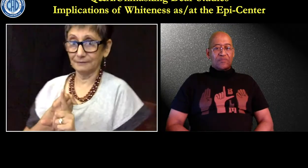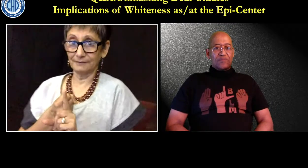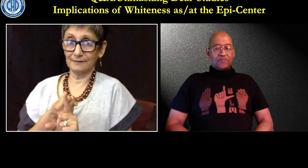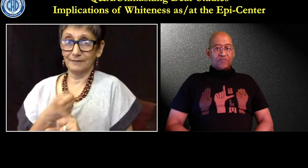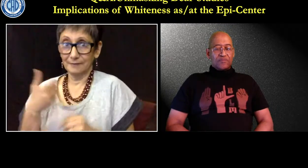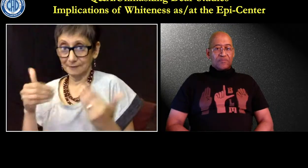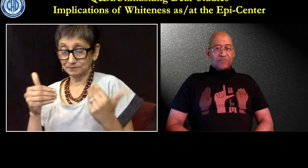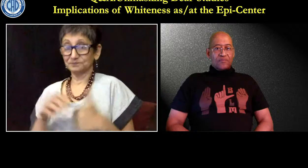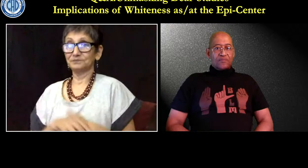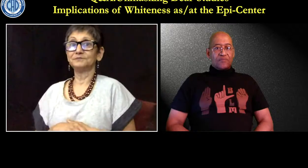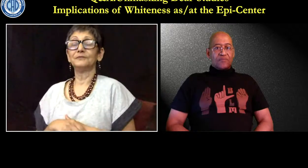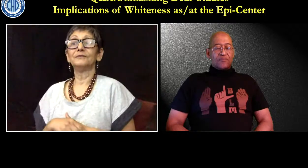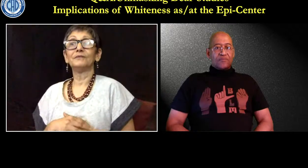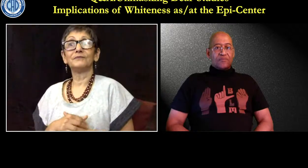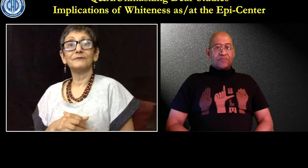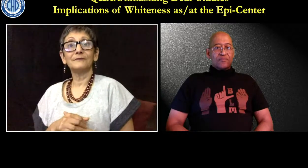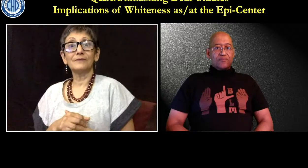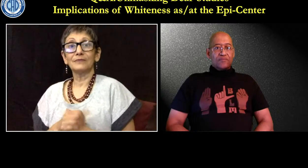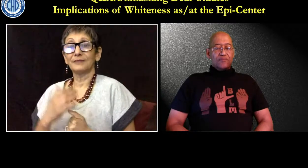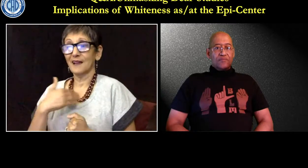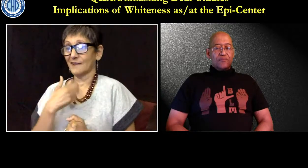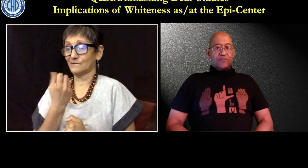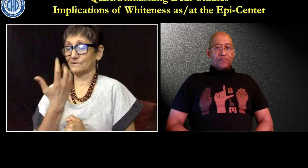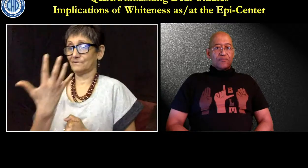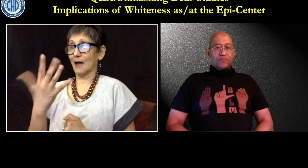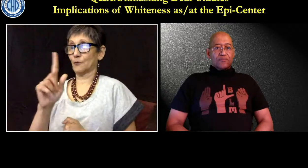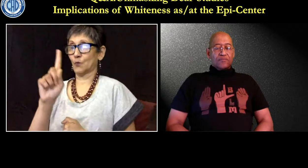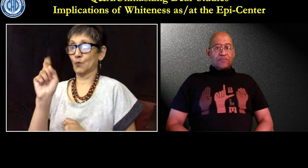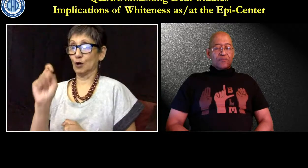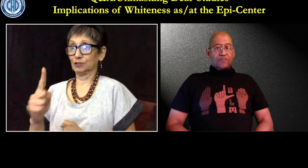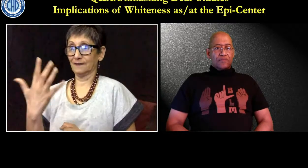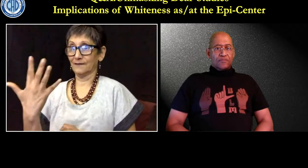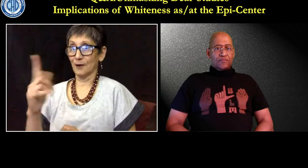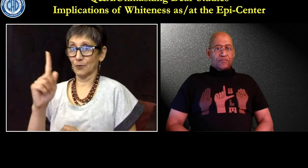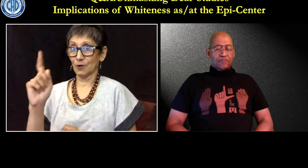That was really an impacting story.